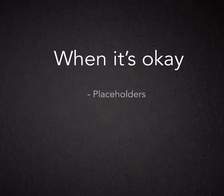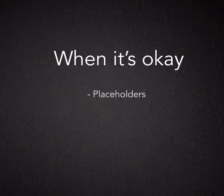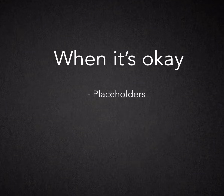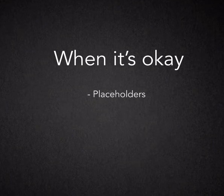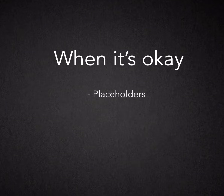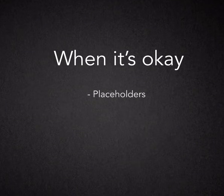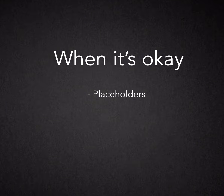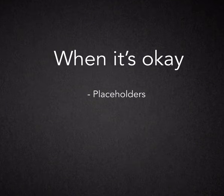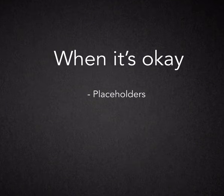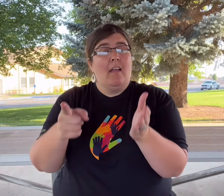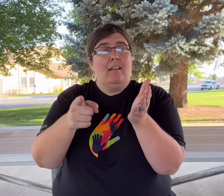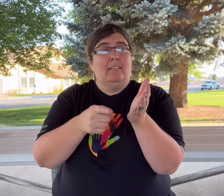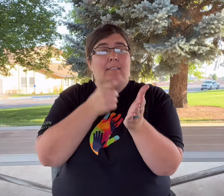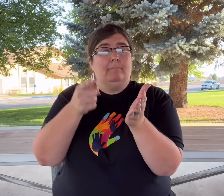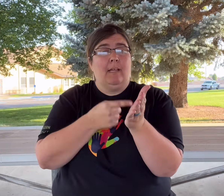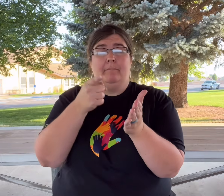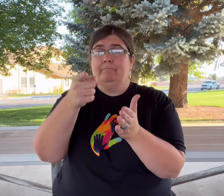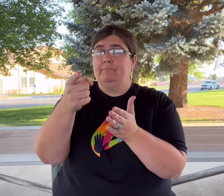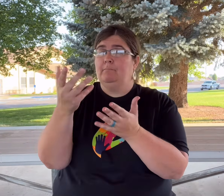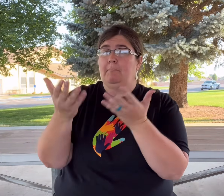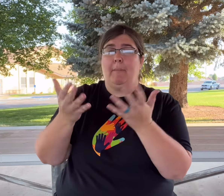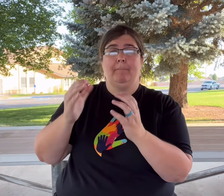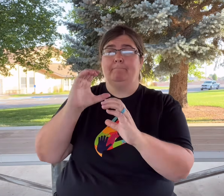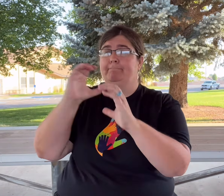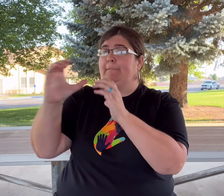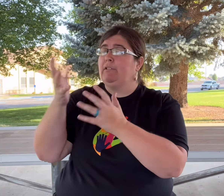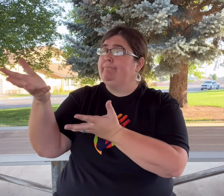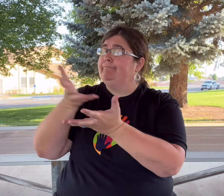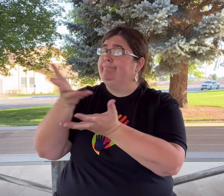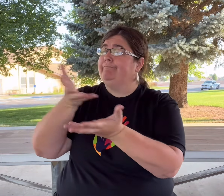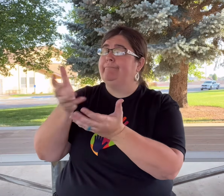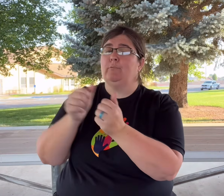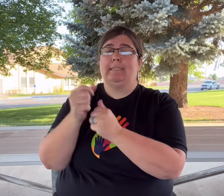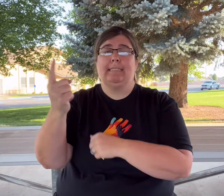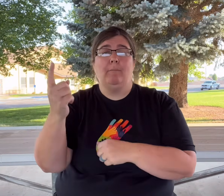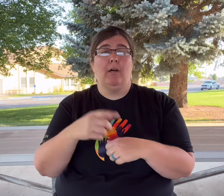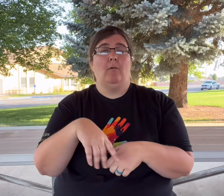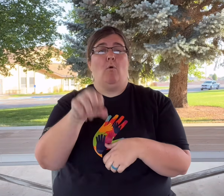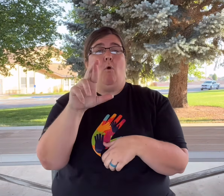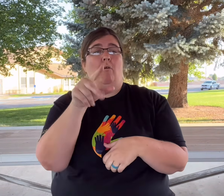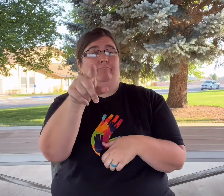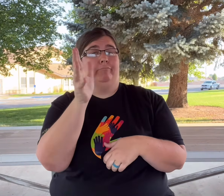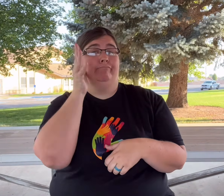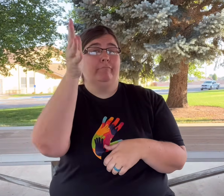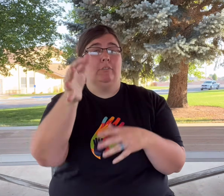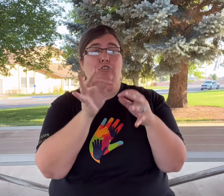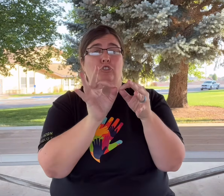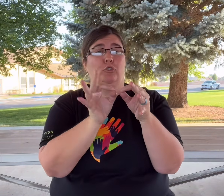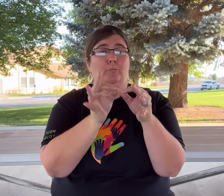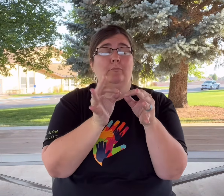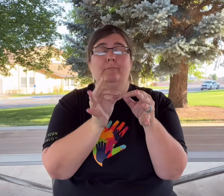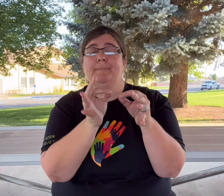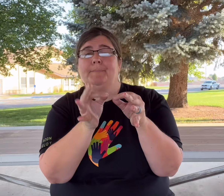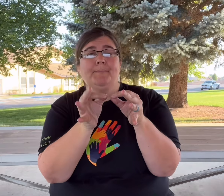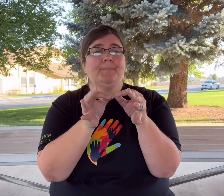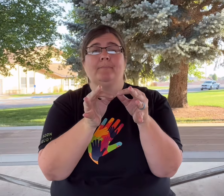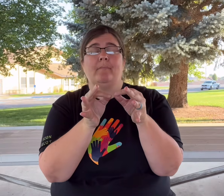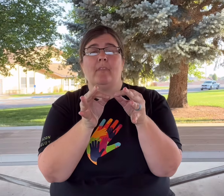placeholders. So you may find yourself in a conversation or you're interpreting for a thing in the future where